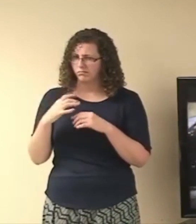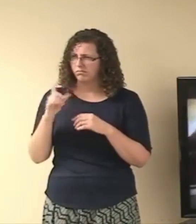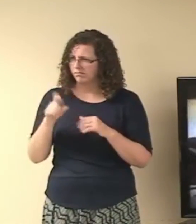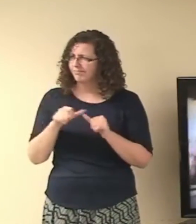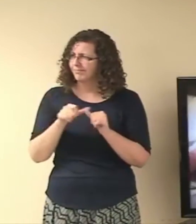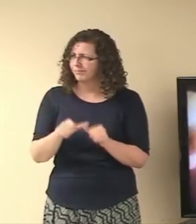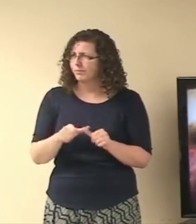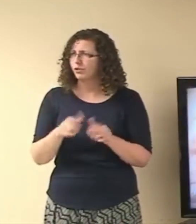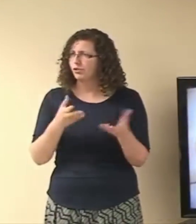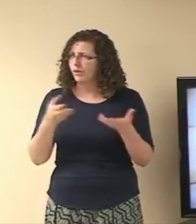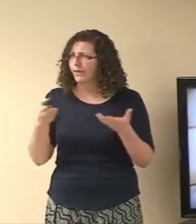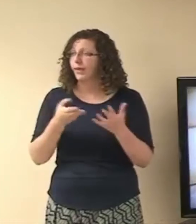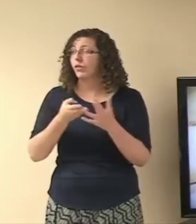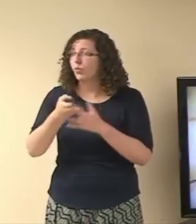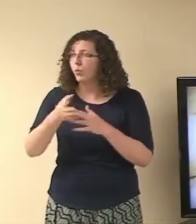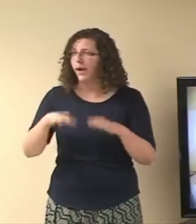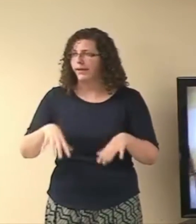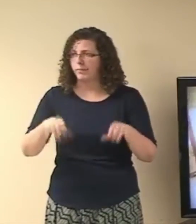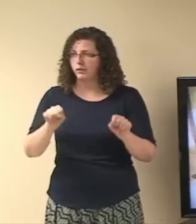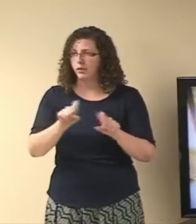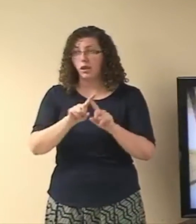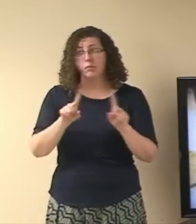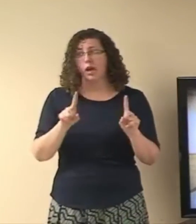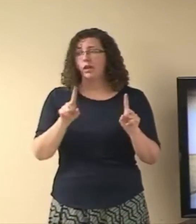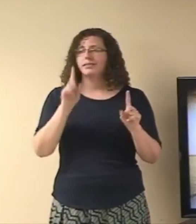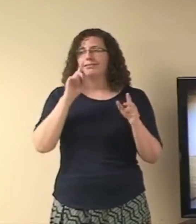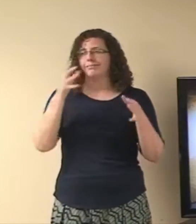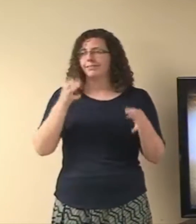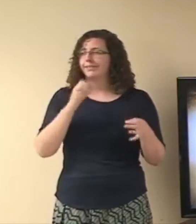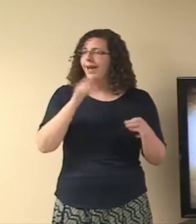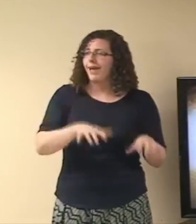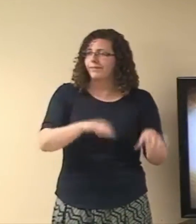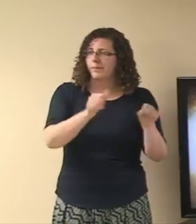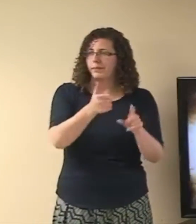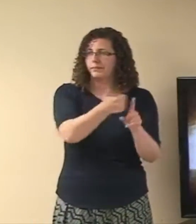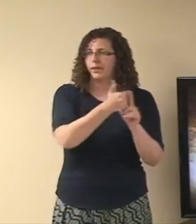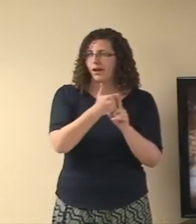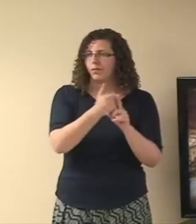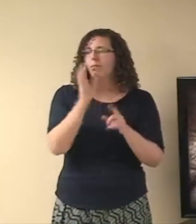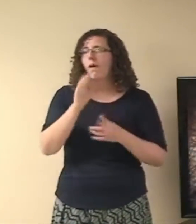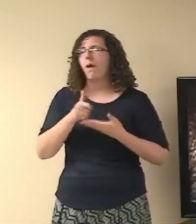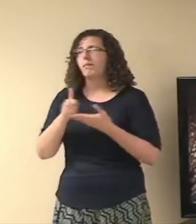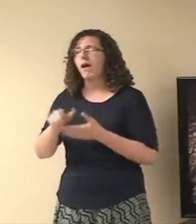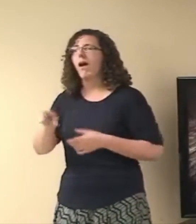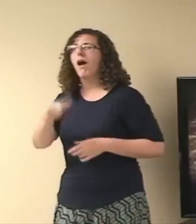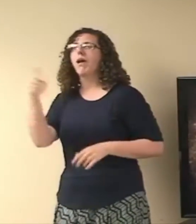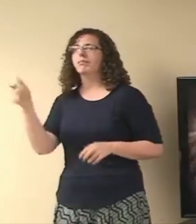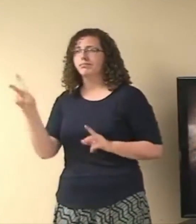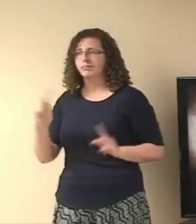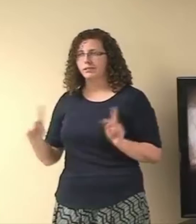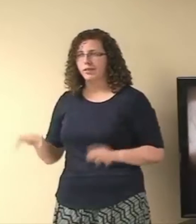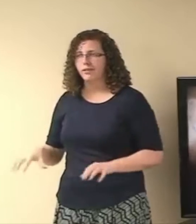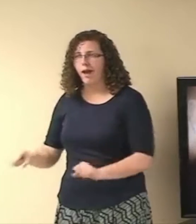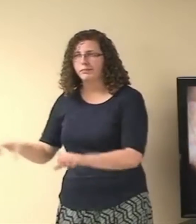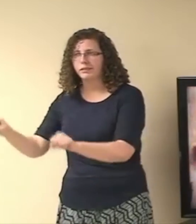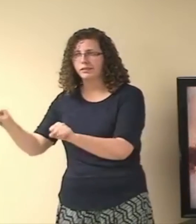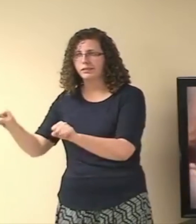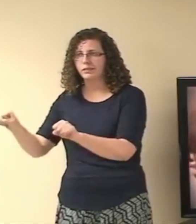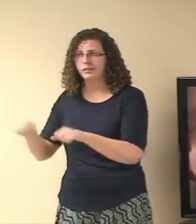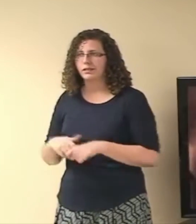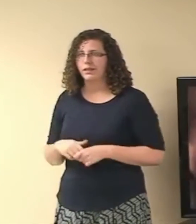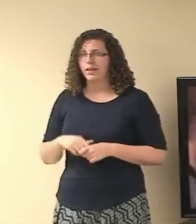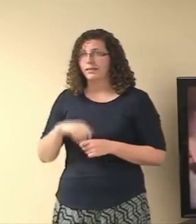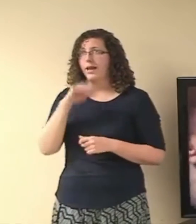adoption. Rather than bringing more children into their home, they decided to help others adopt. It didn't just happen. It